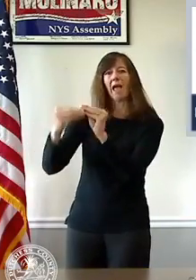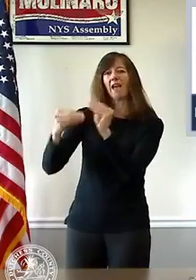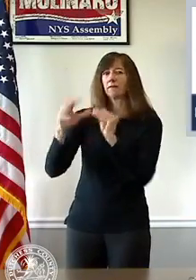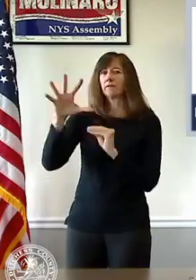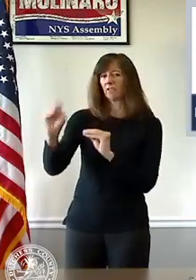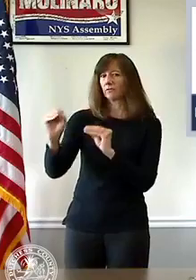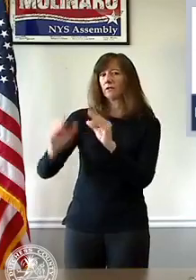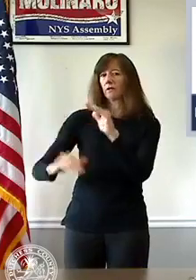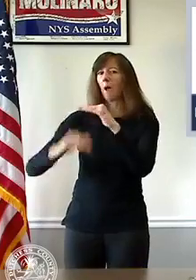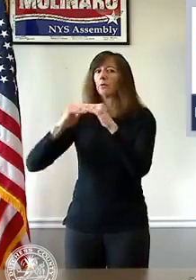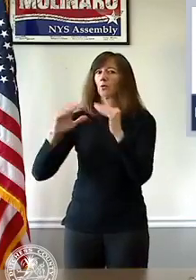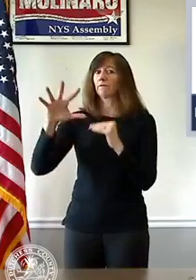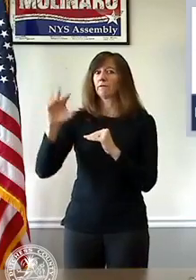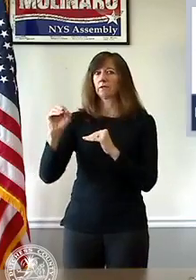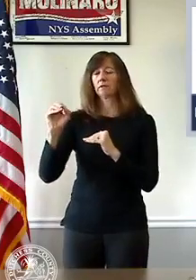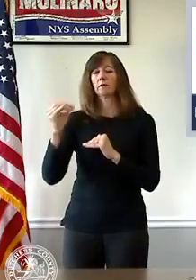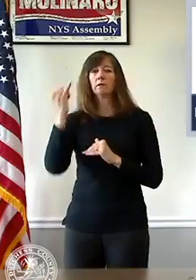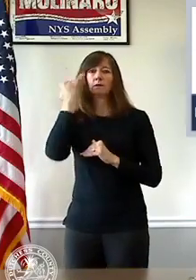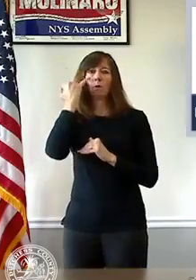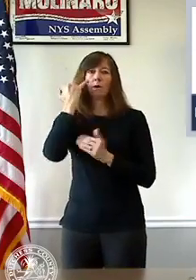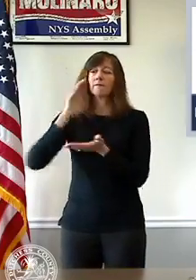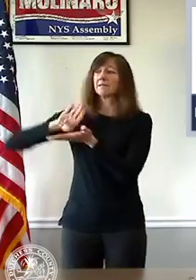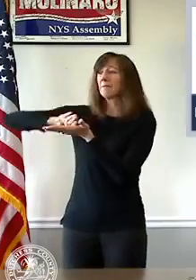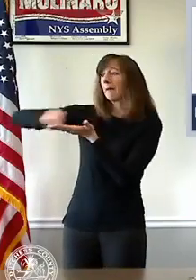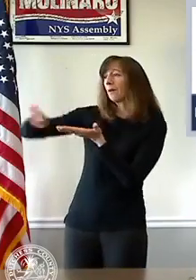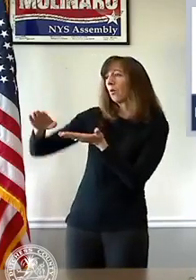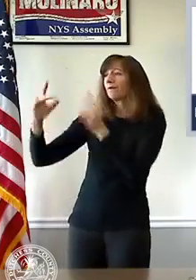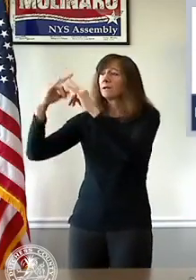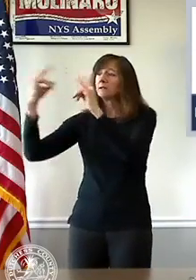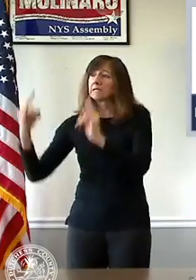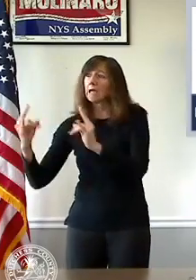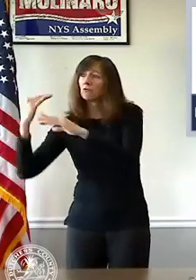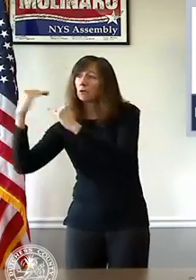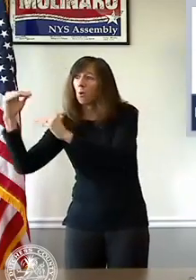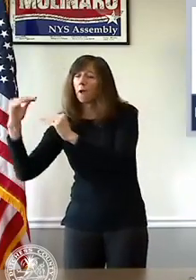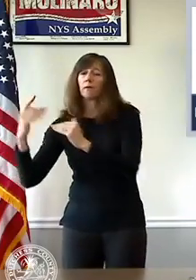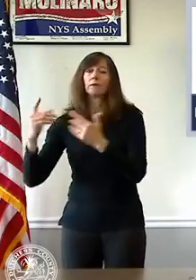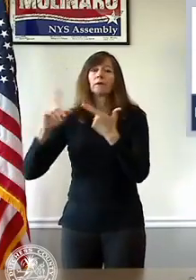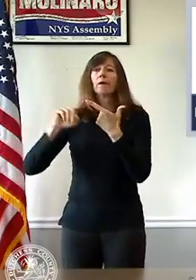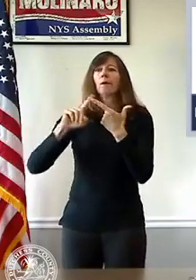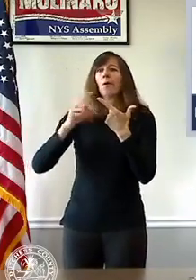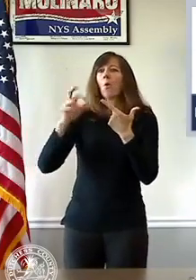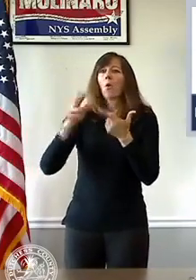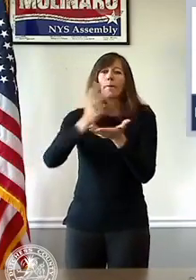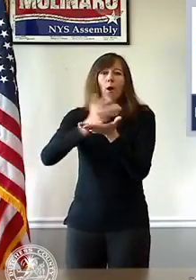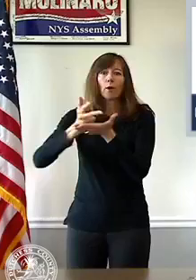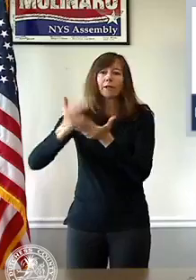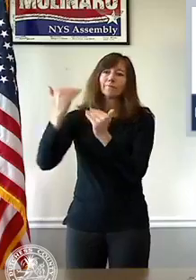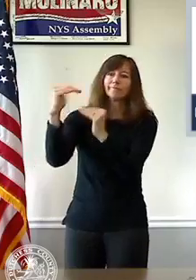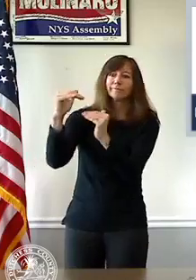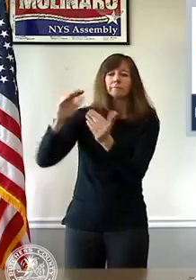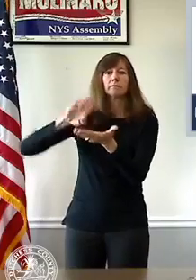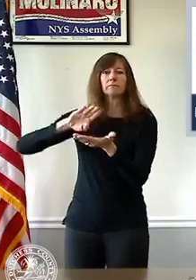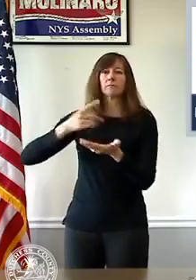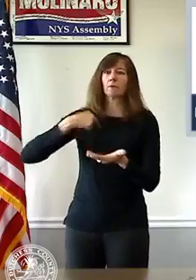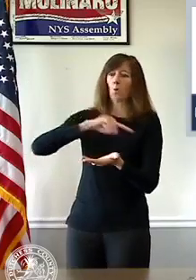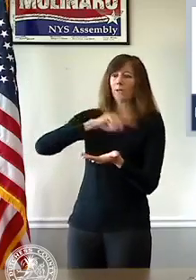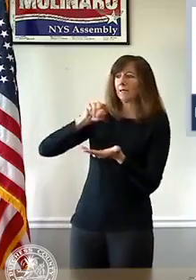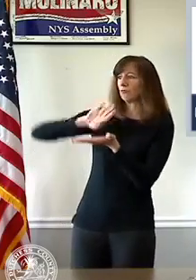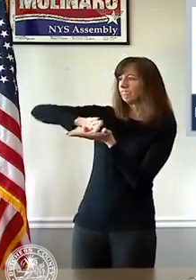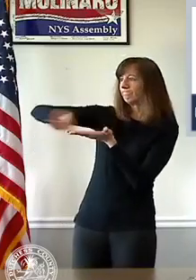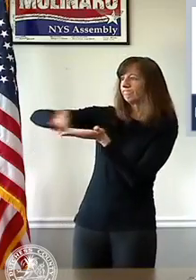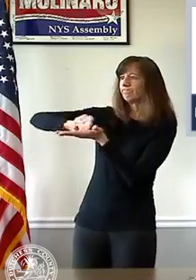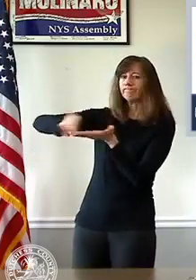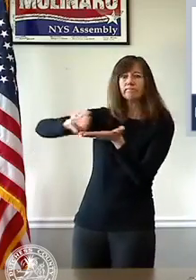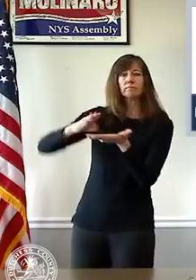tent permit requirements, if it's waiving restrictions on parking spots so that parking lots can be converted into